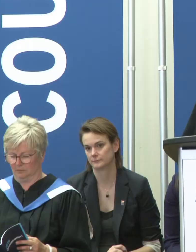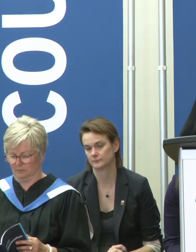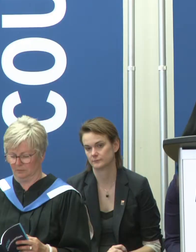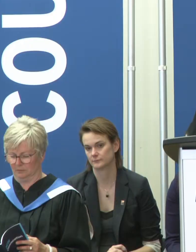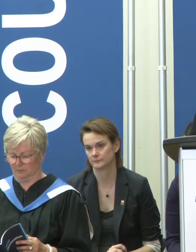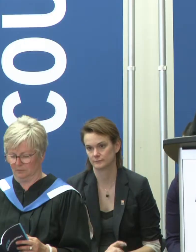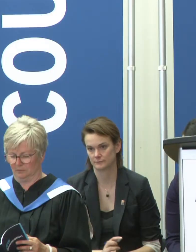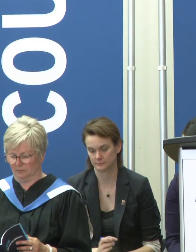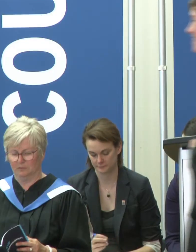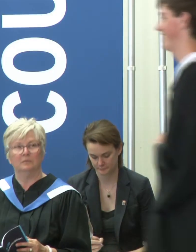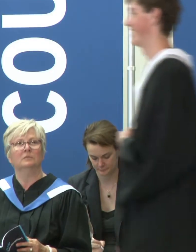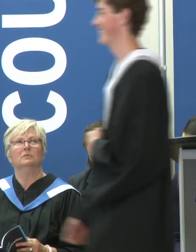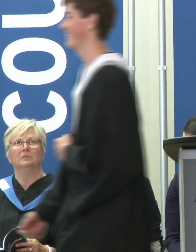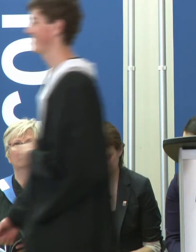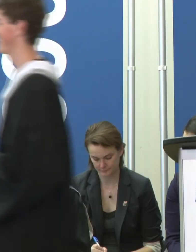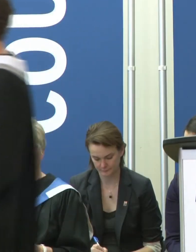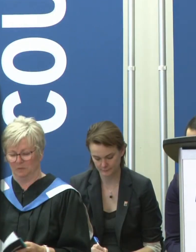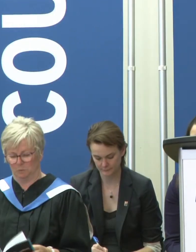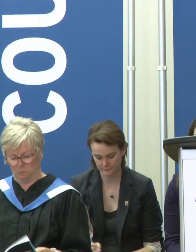Owen Simons.